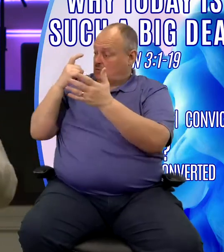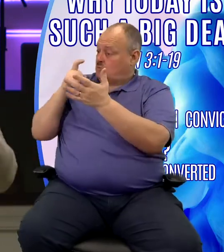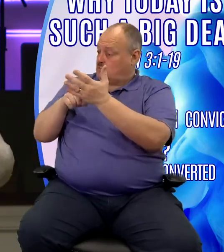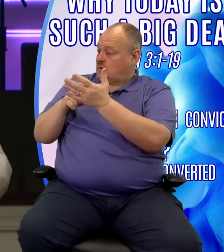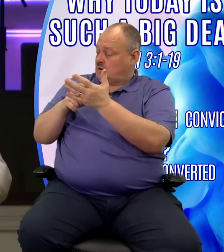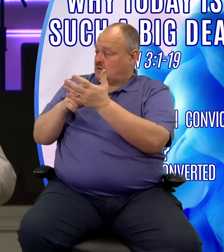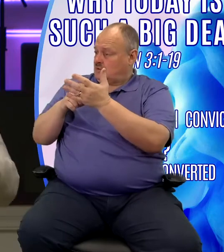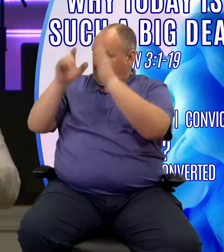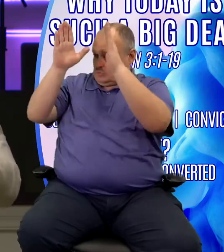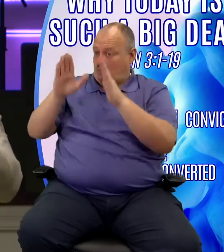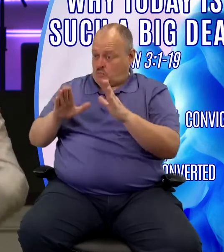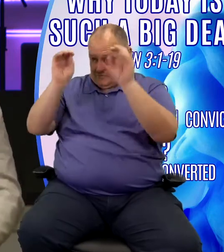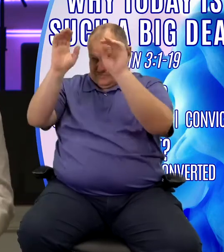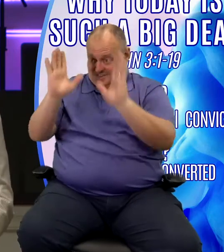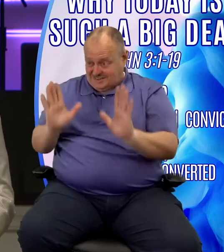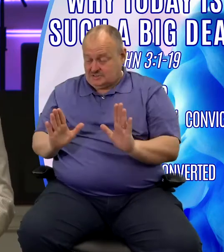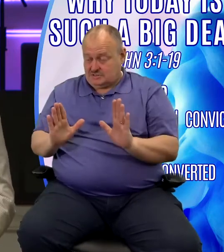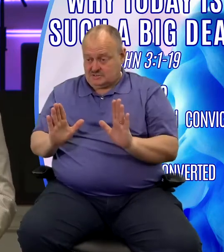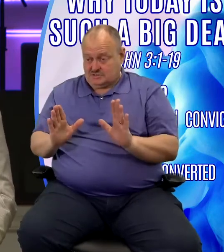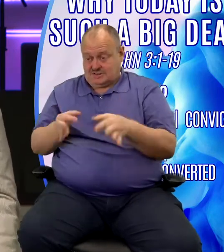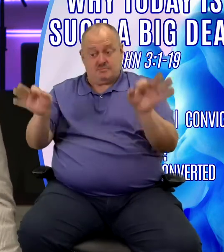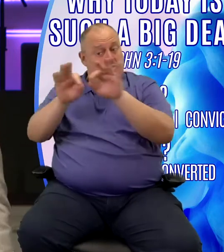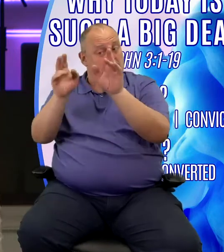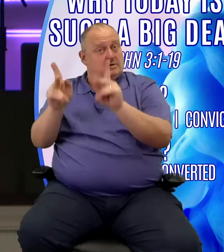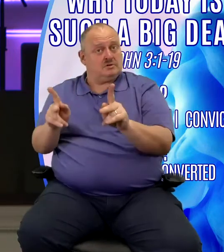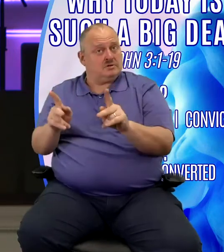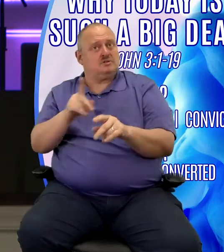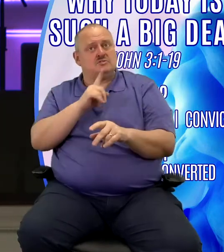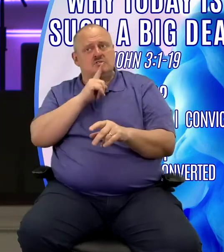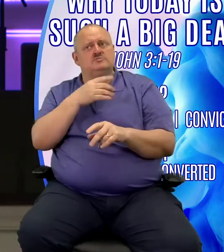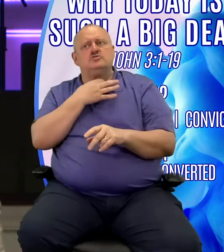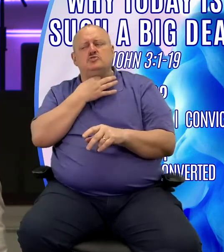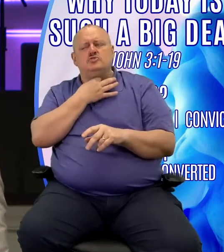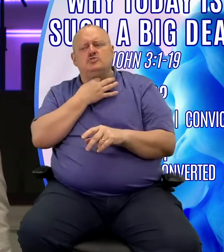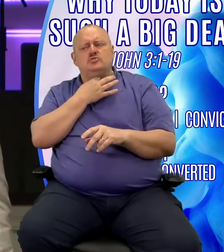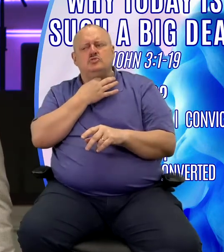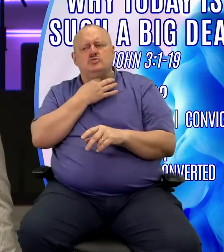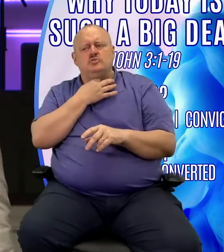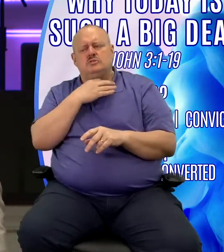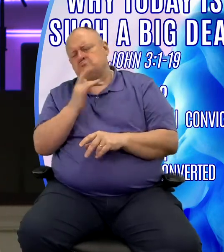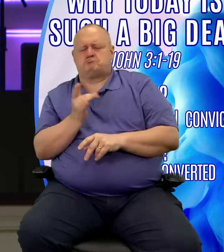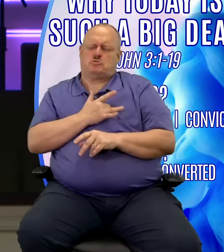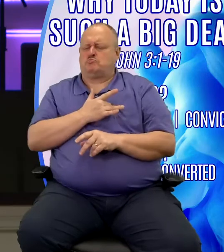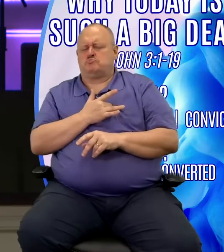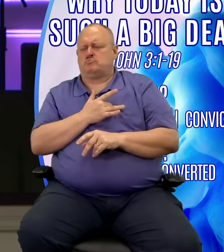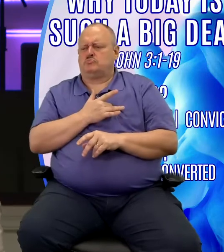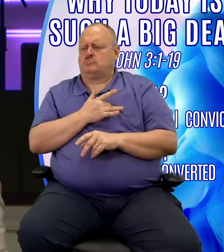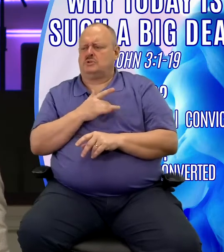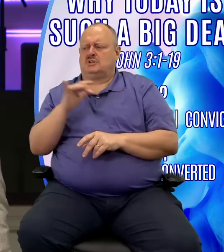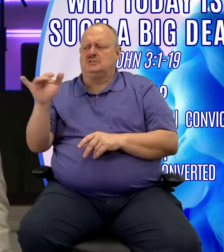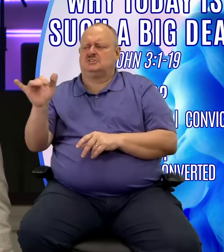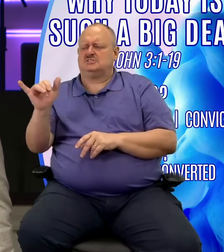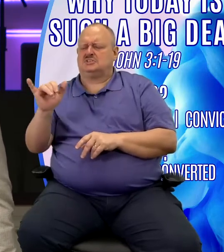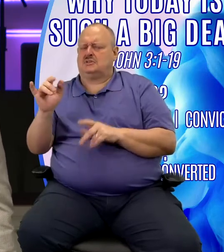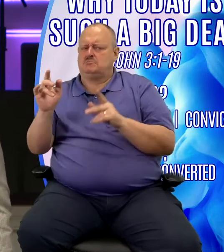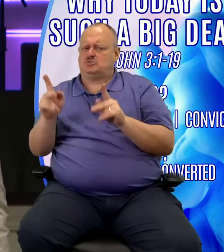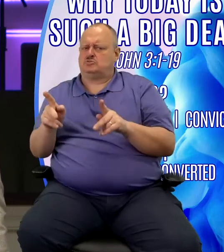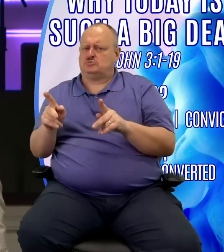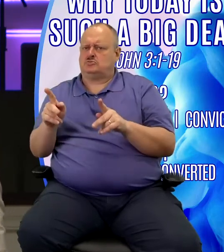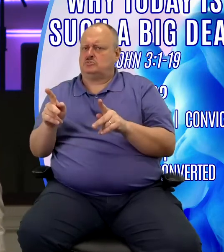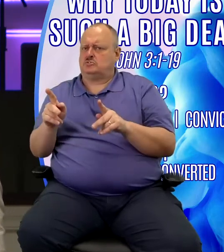such a great theologian and prominent person, I'm sure his curiosity was struck. Was this the same person